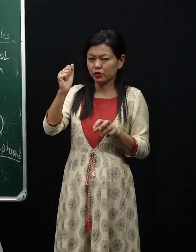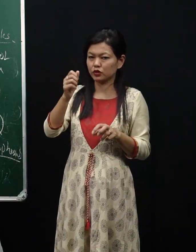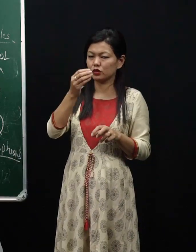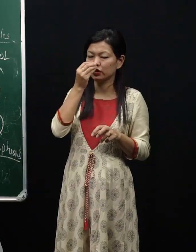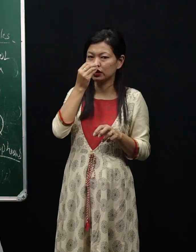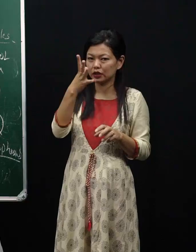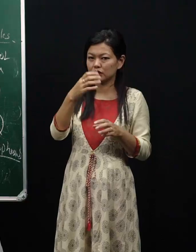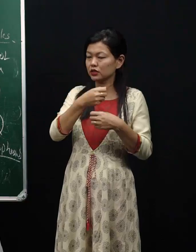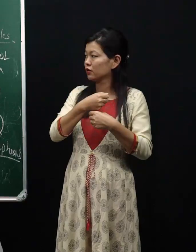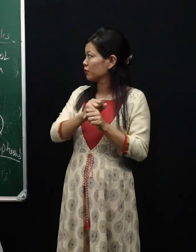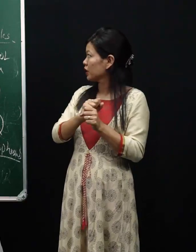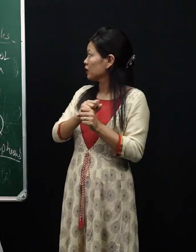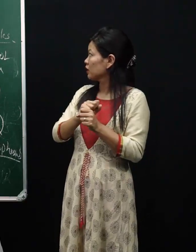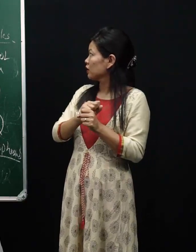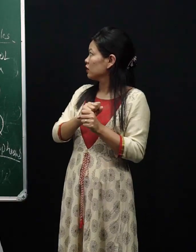we have two H,